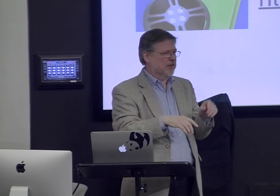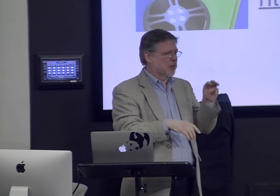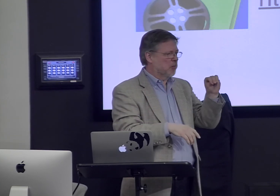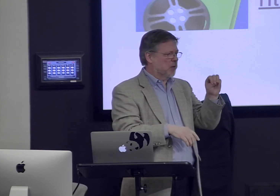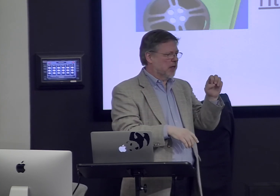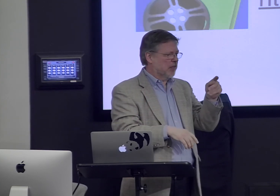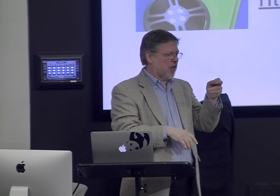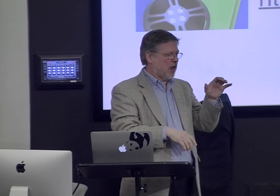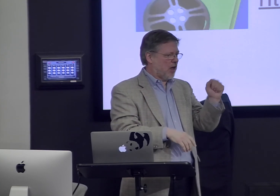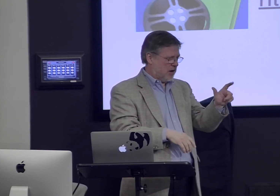they've seen.